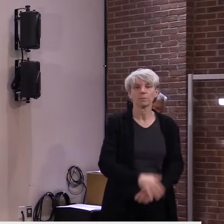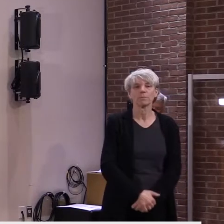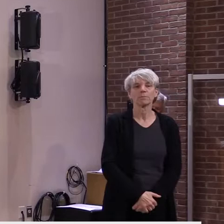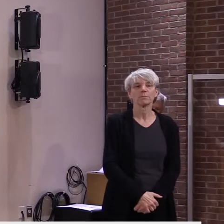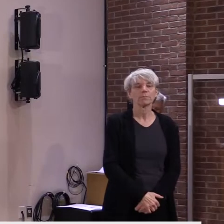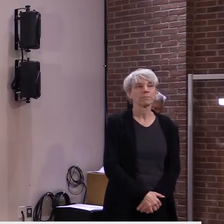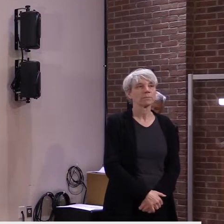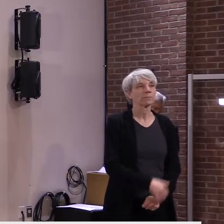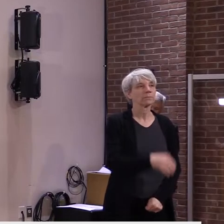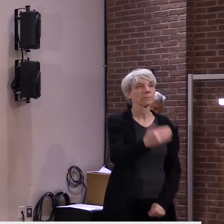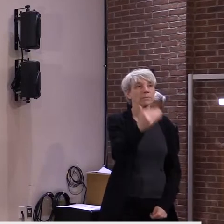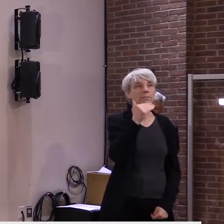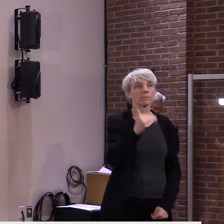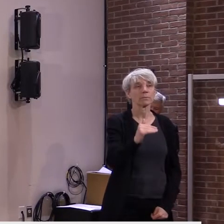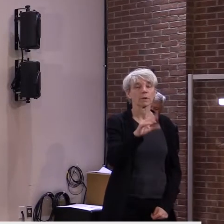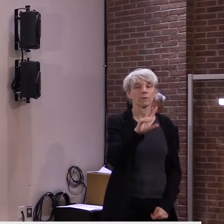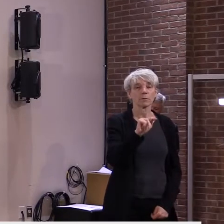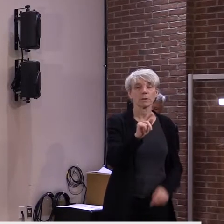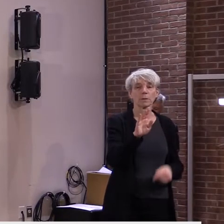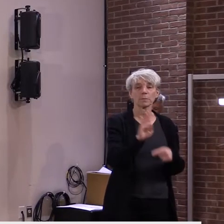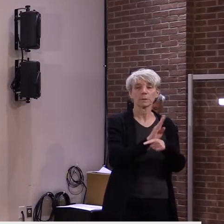Tim McQuiston, Vermont Business Magazine.